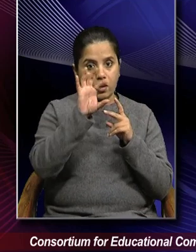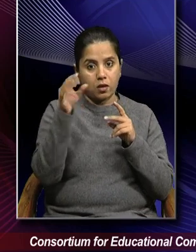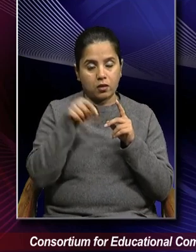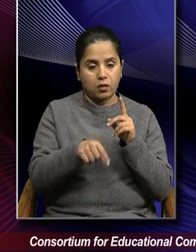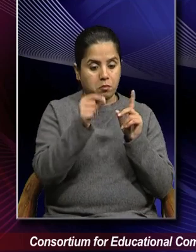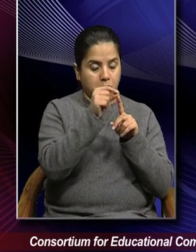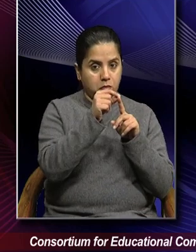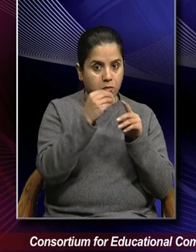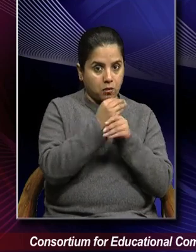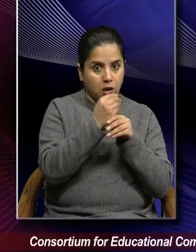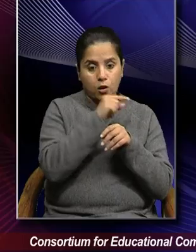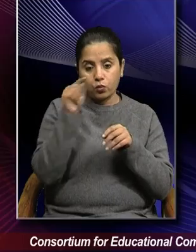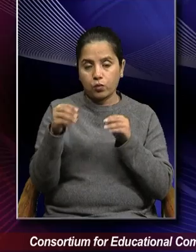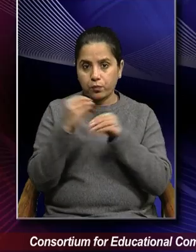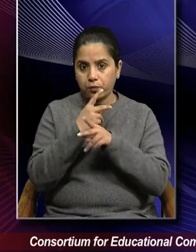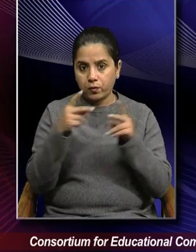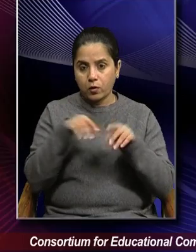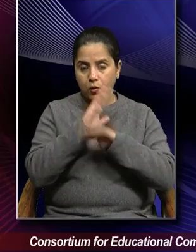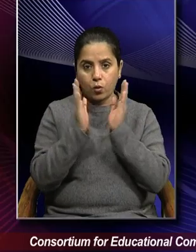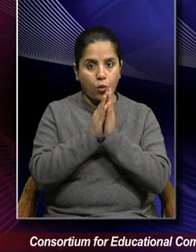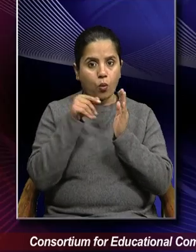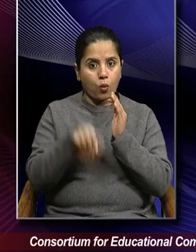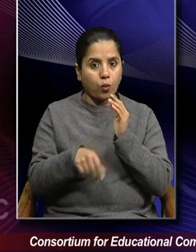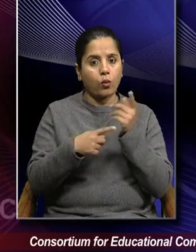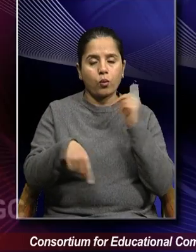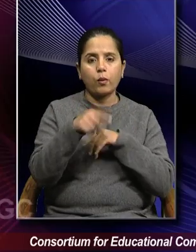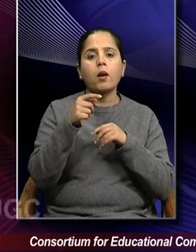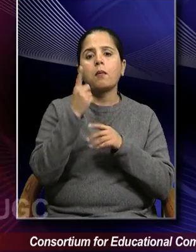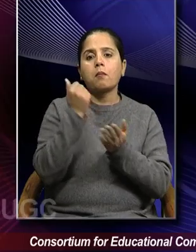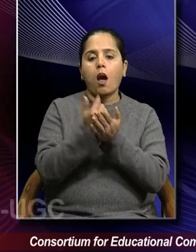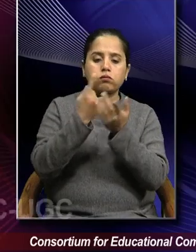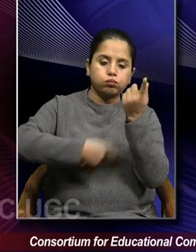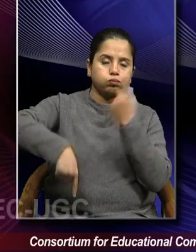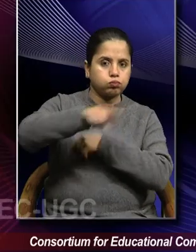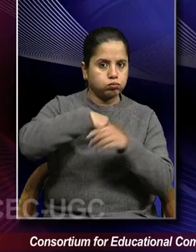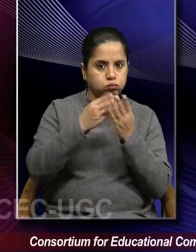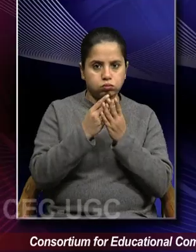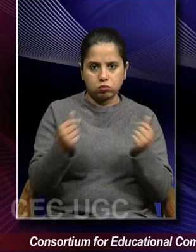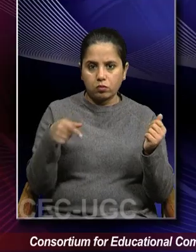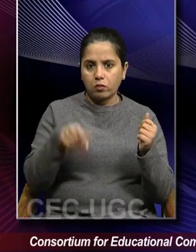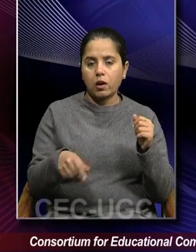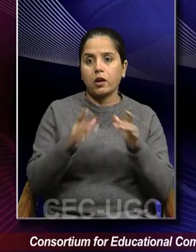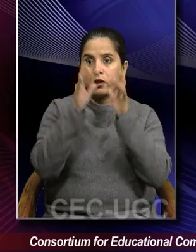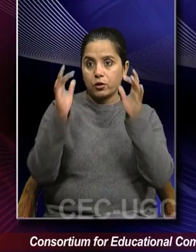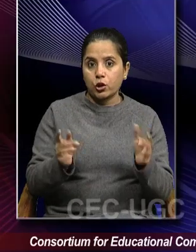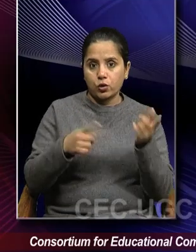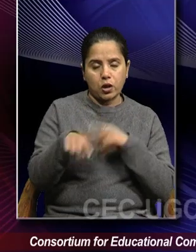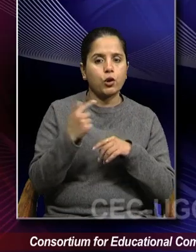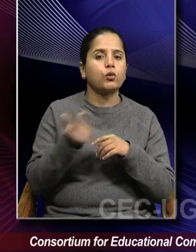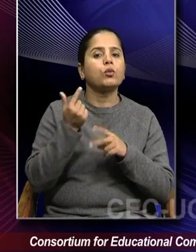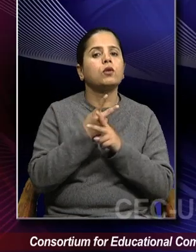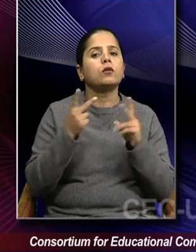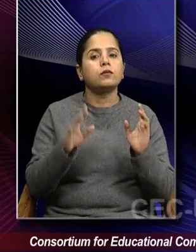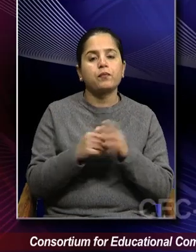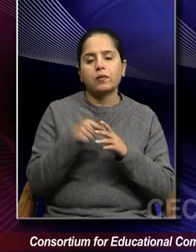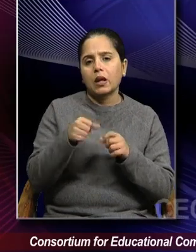peer. And in wholesale CBDC it is for interbank settlements, or at the level of institutions it is being used.